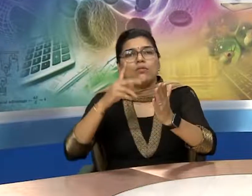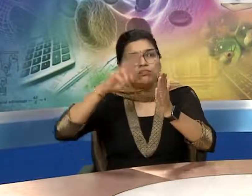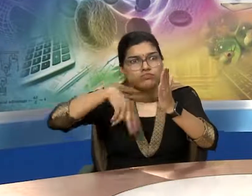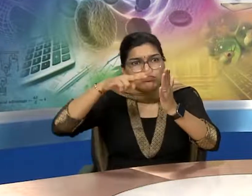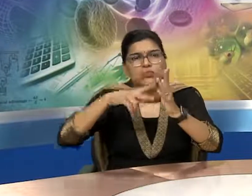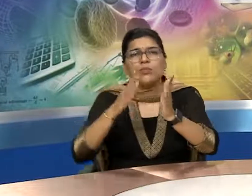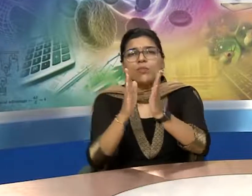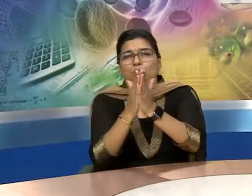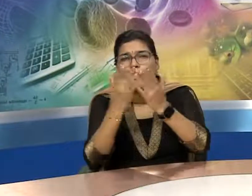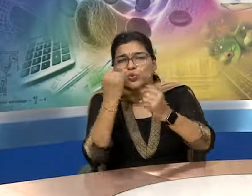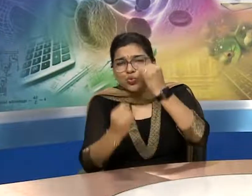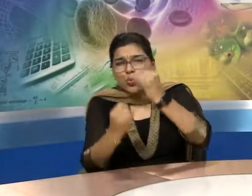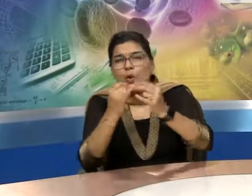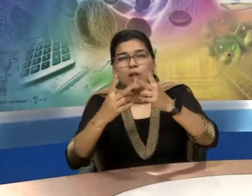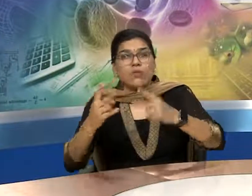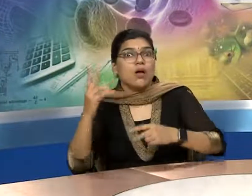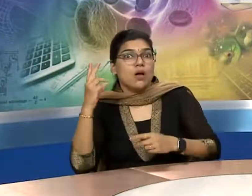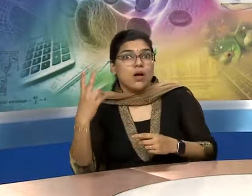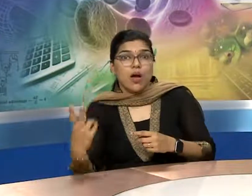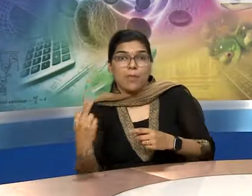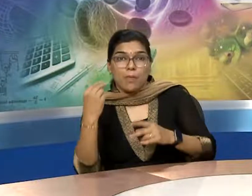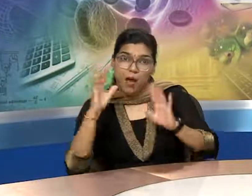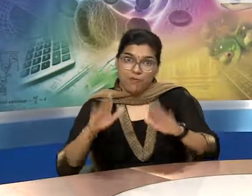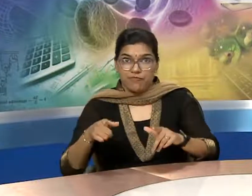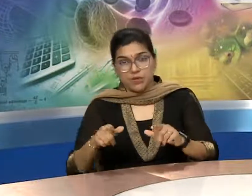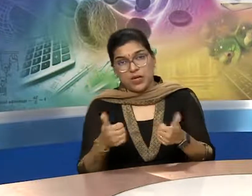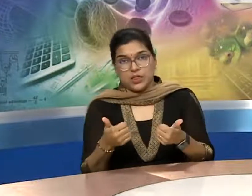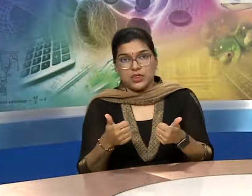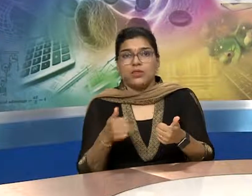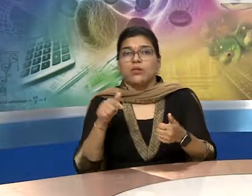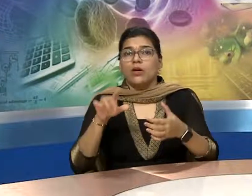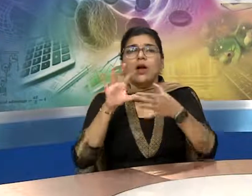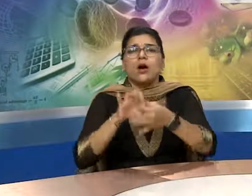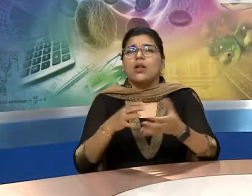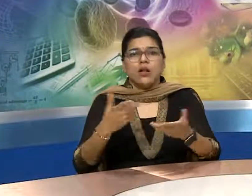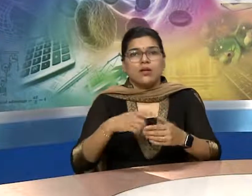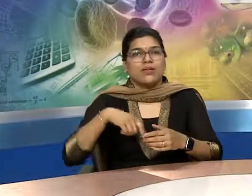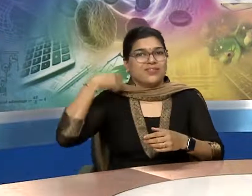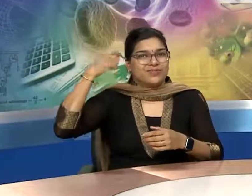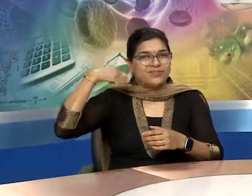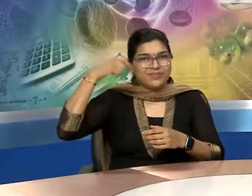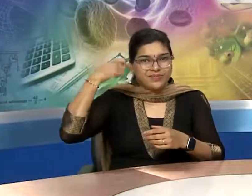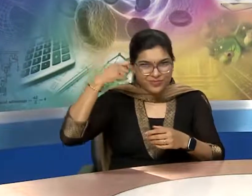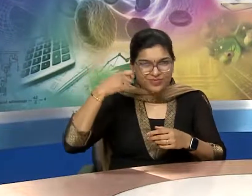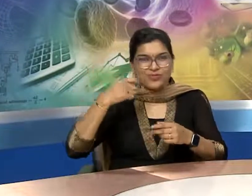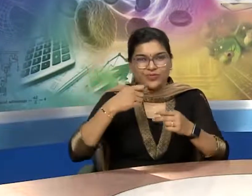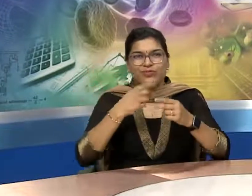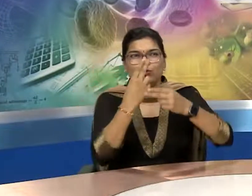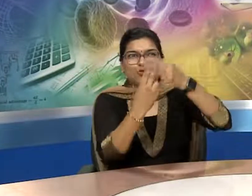visual materials such as films, television,